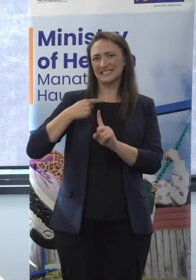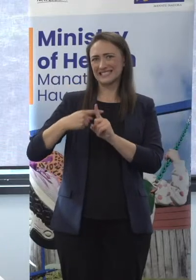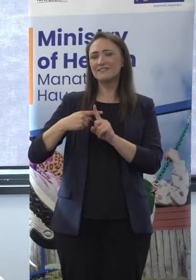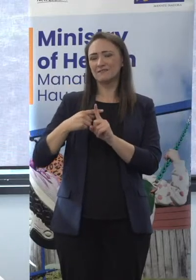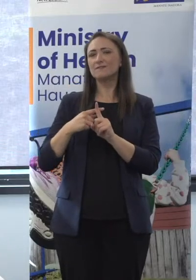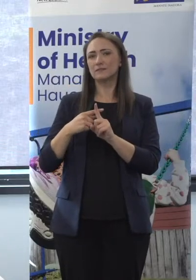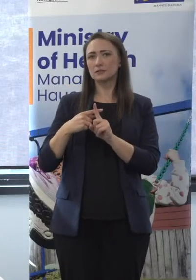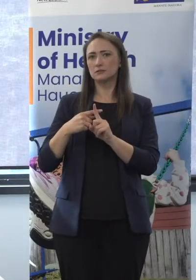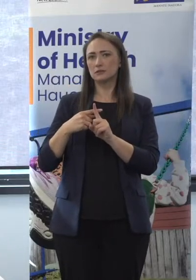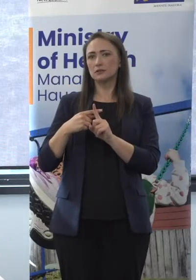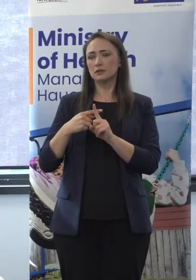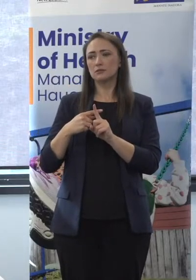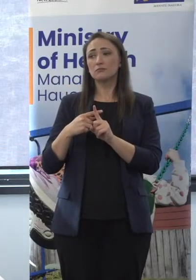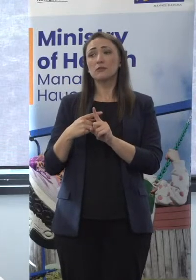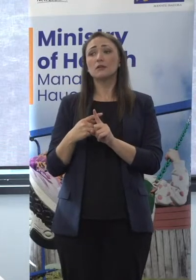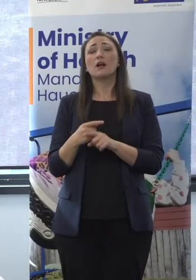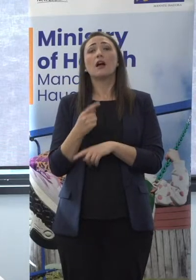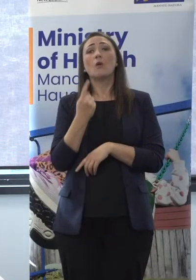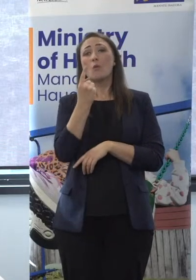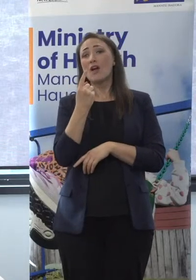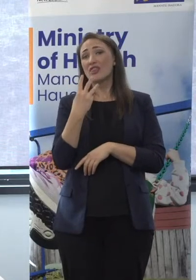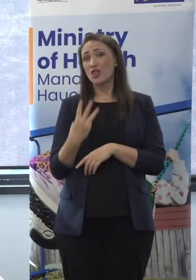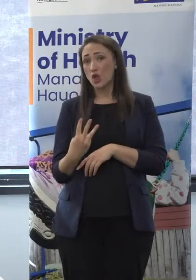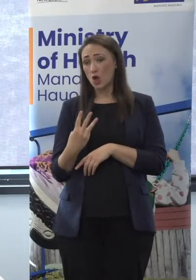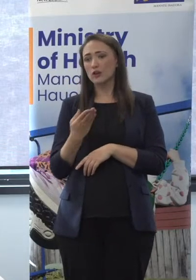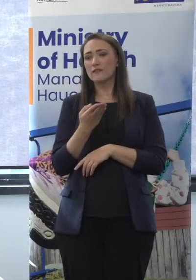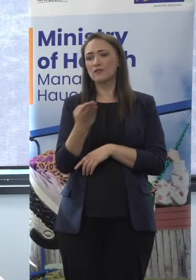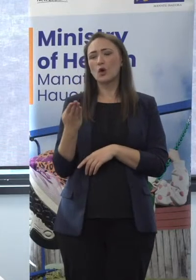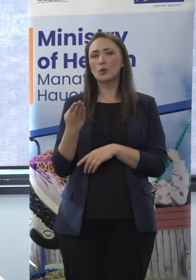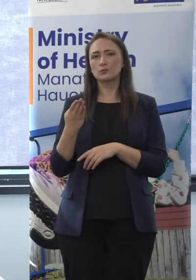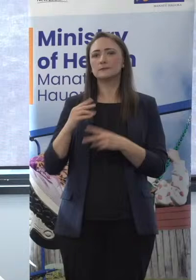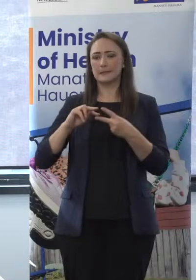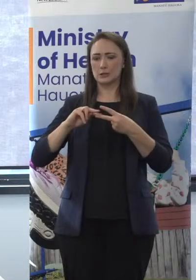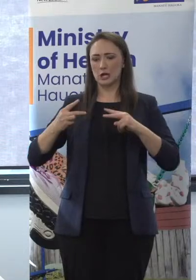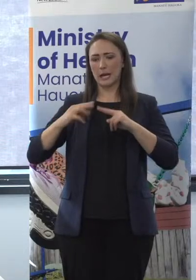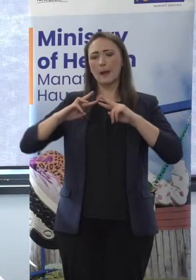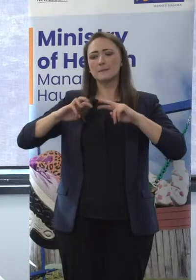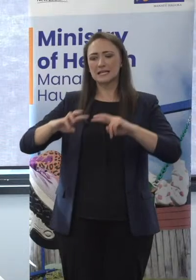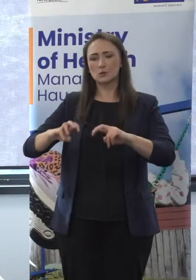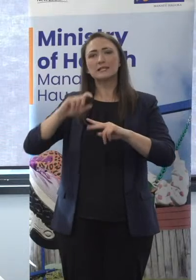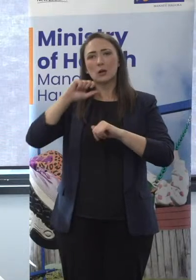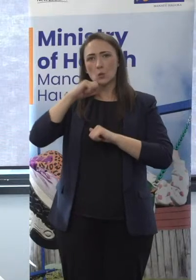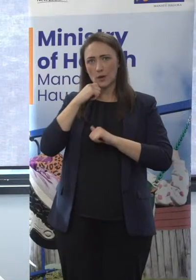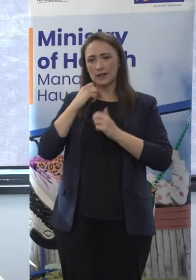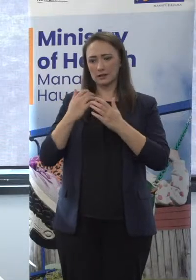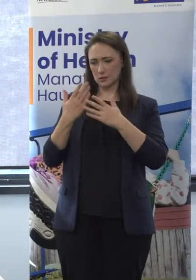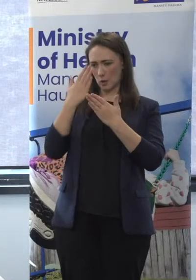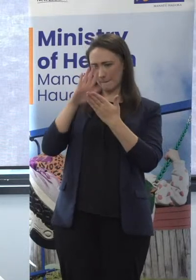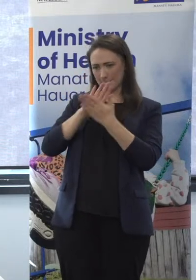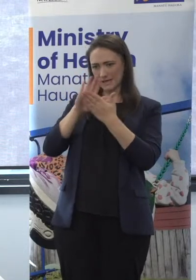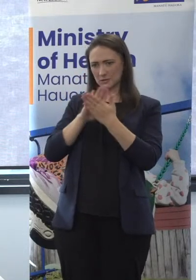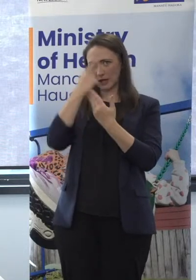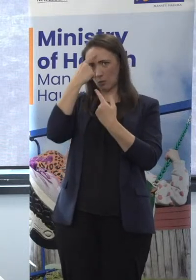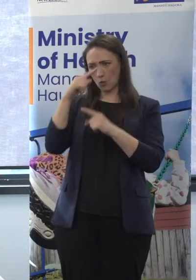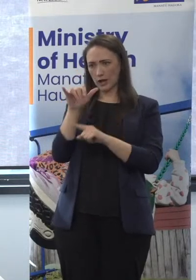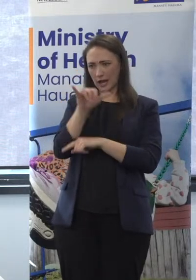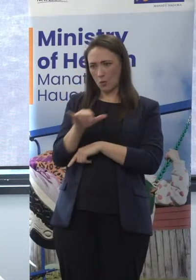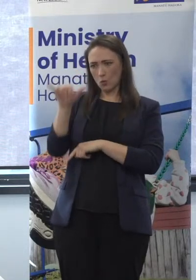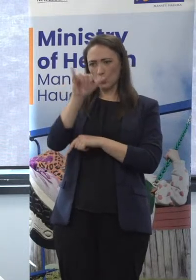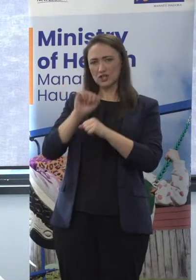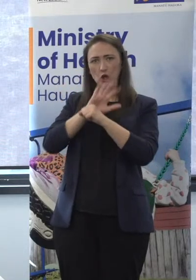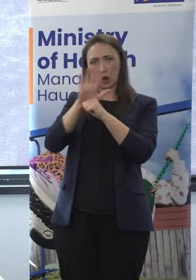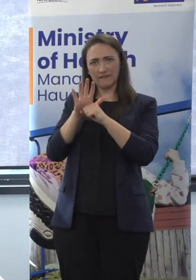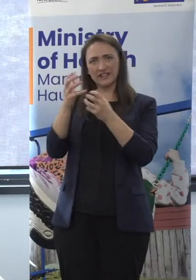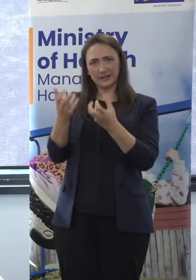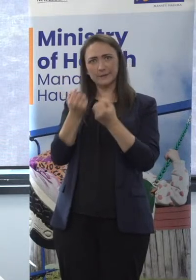these positive new arrivals are getting PCR for whole genome sequencing. This gives additional information on the variants and